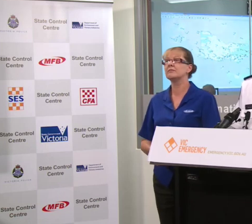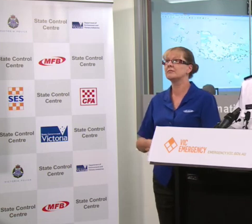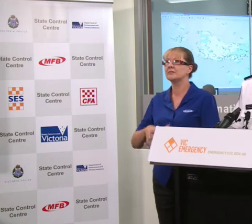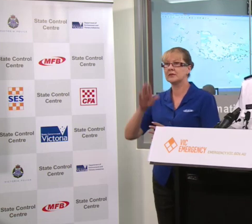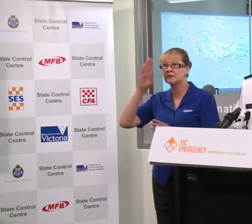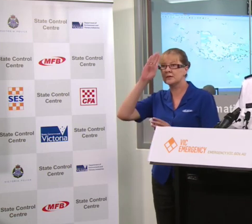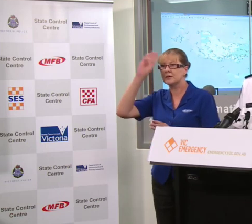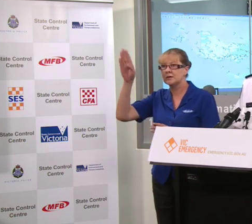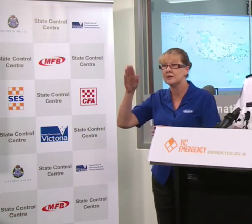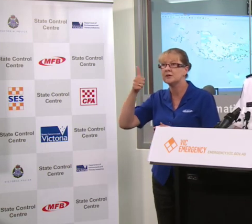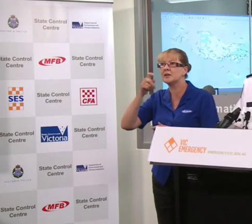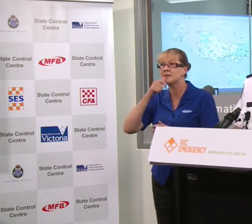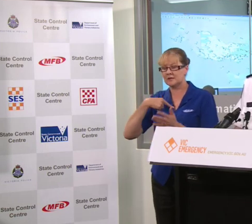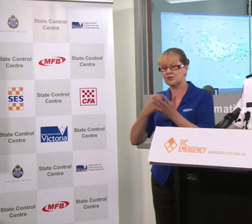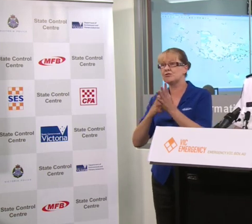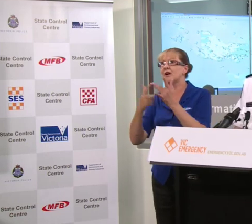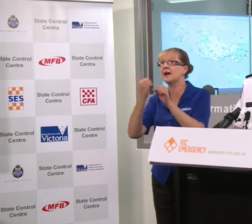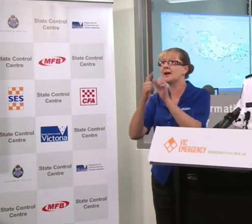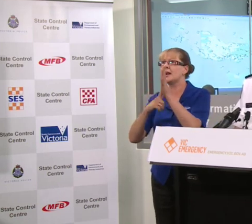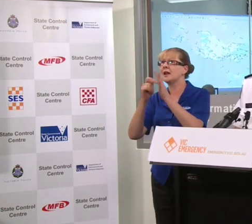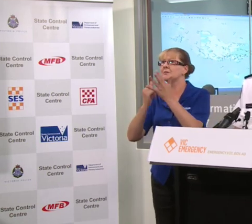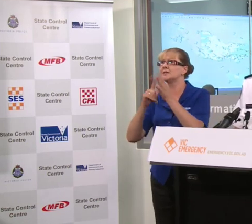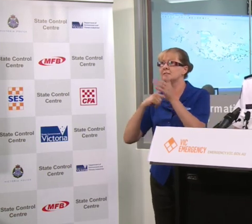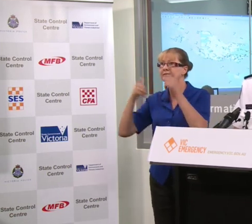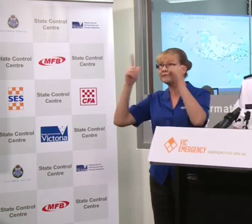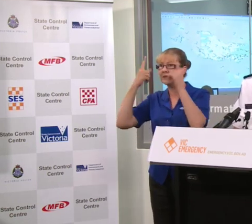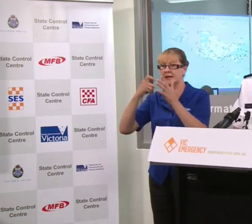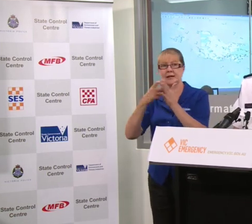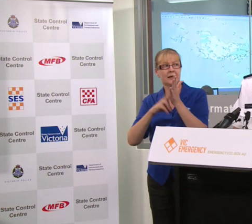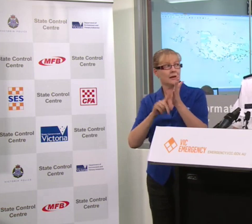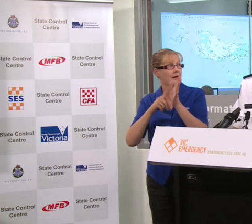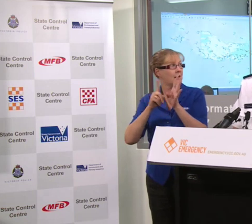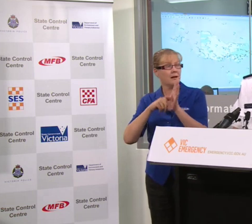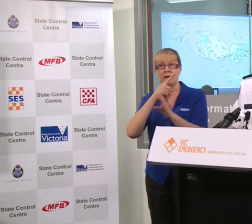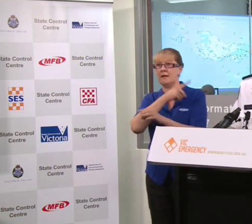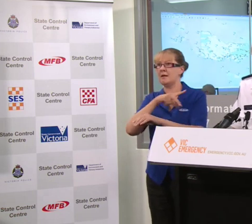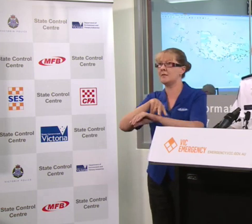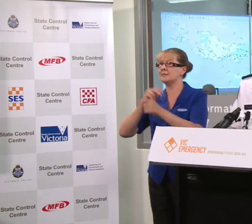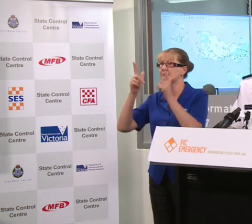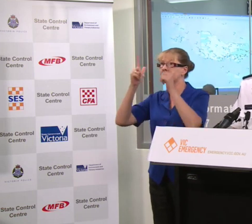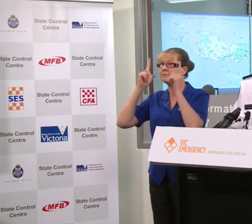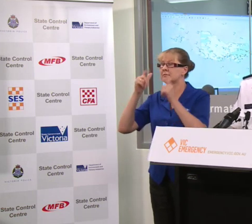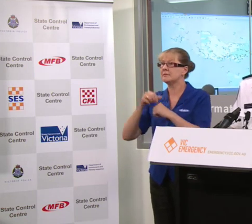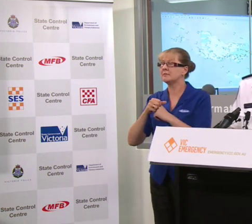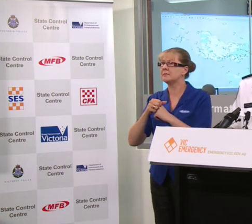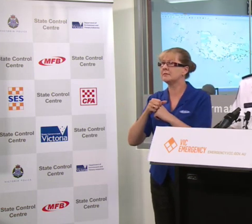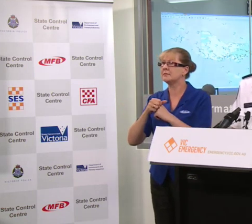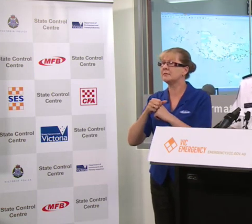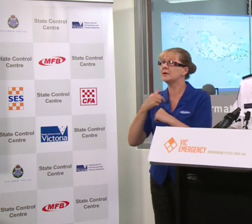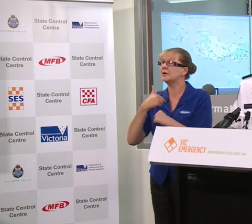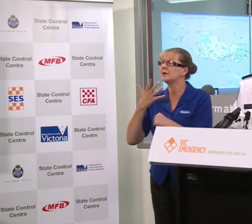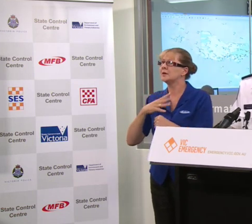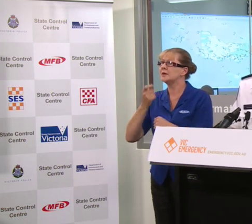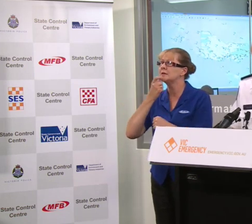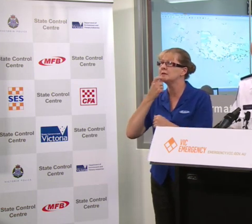Good afternoon, Craig Lapsley, Fire Service Commissioner, and Ken Lay, Chief Commissioner of Police. Welcome. Just give you a quick update of where we